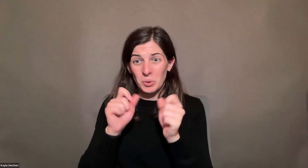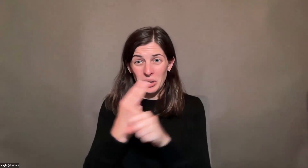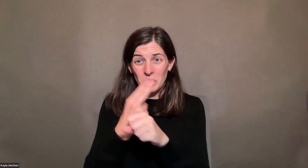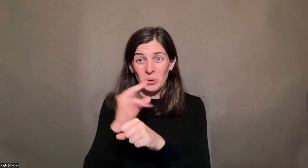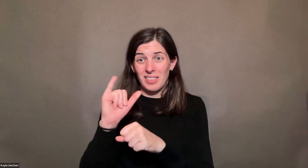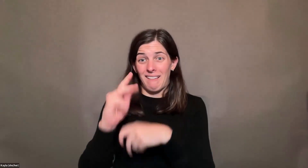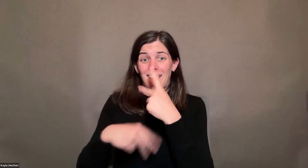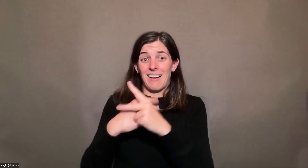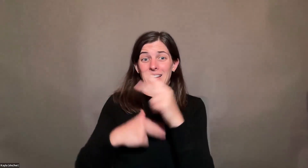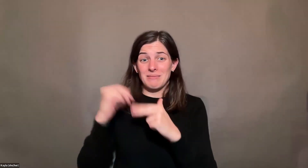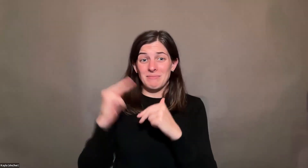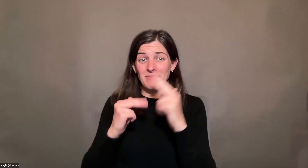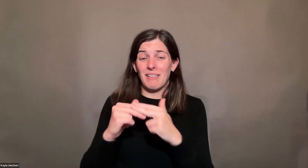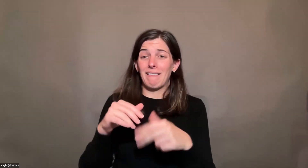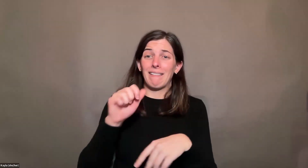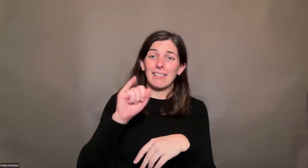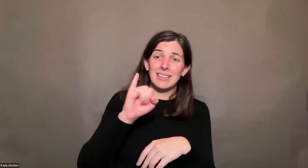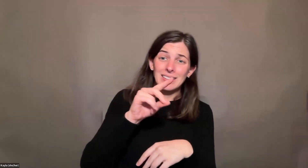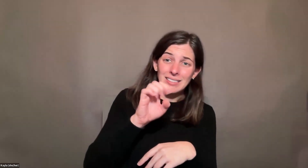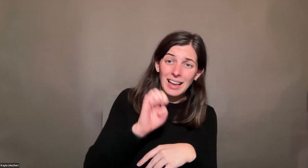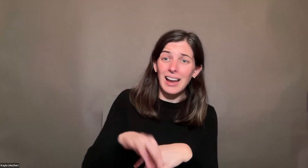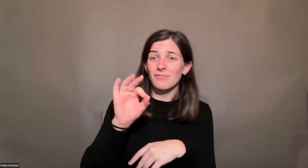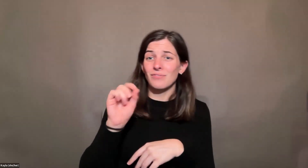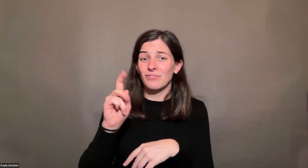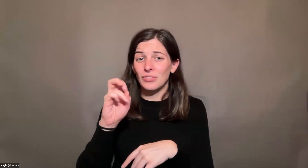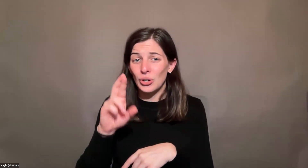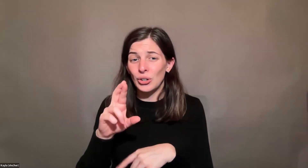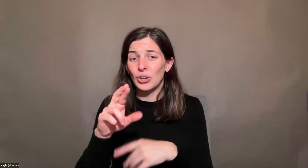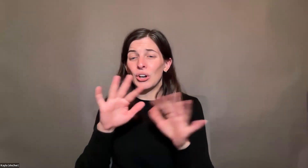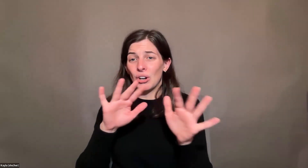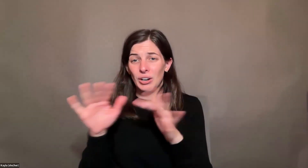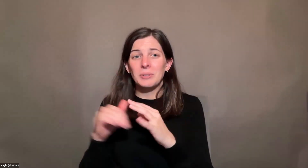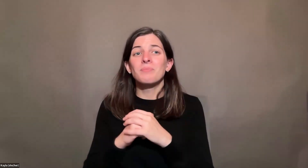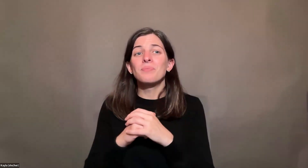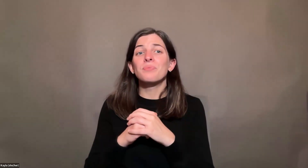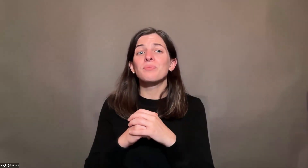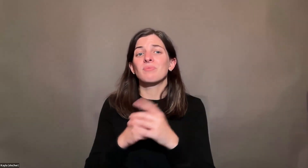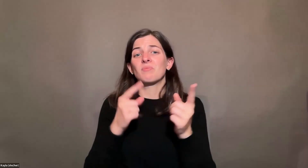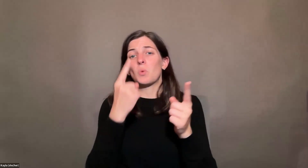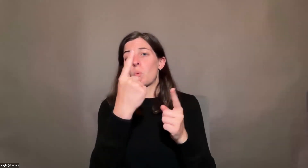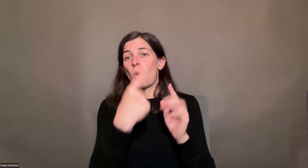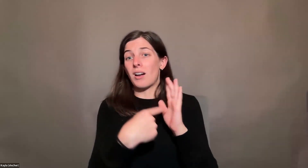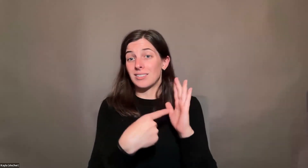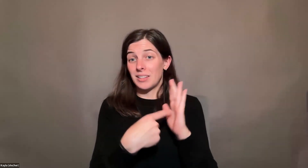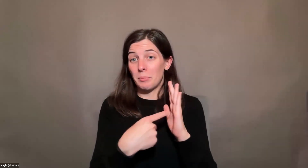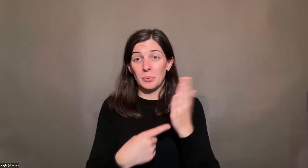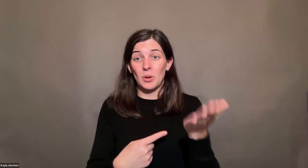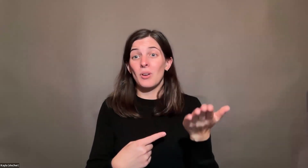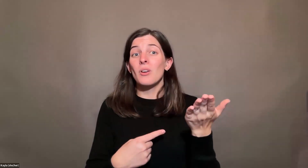instead of div. This is the common simple example of uh, good of I can say